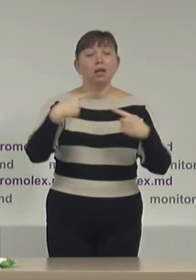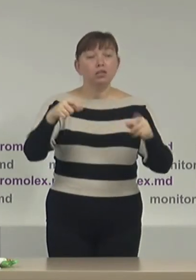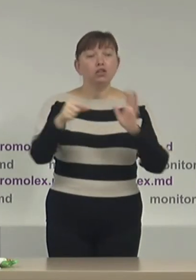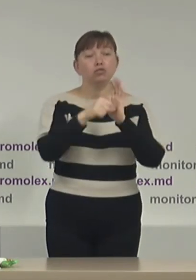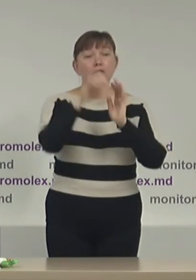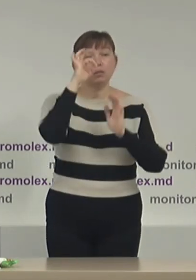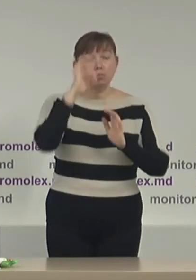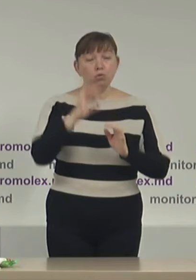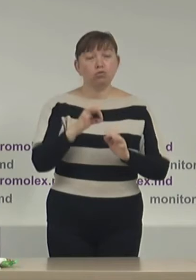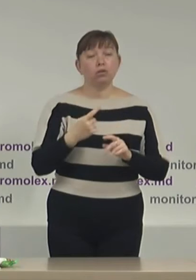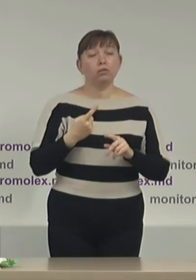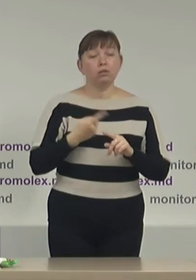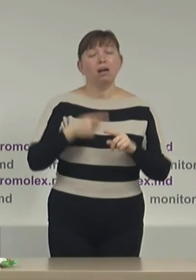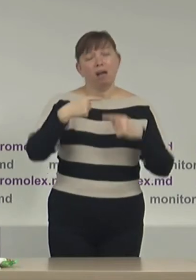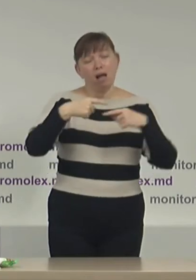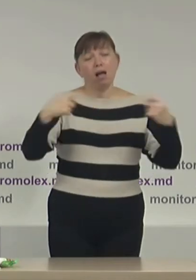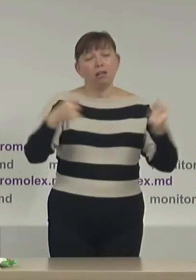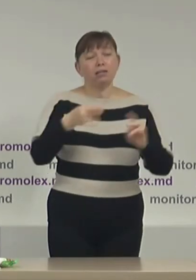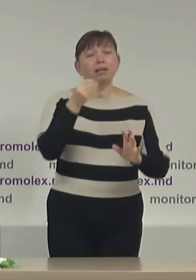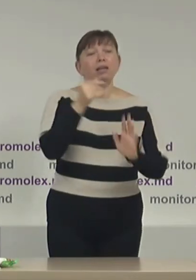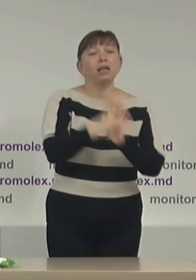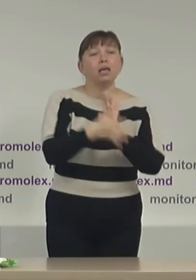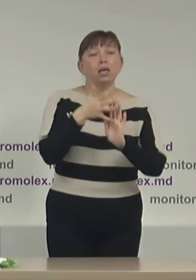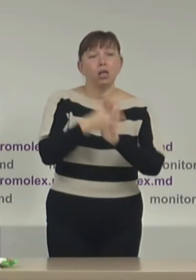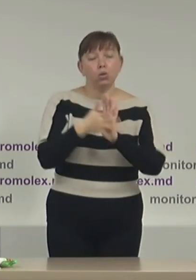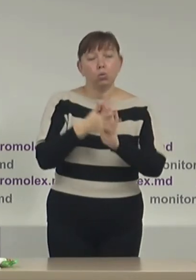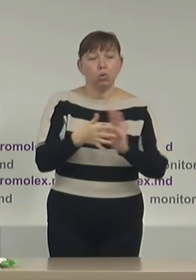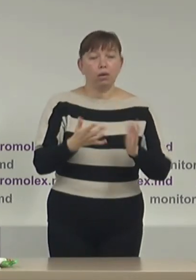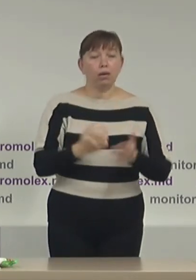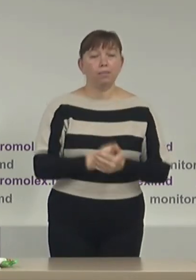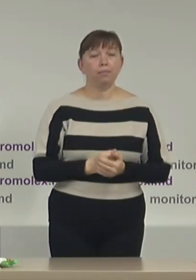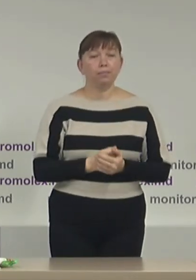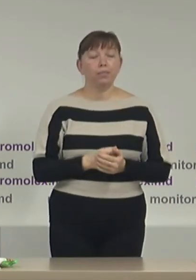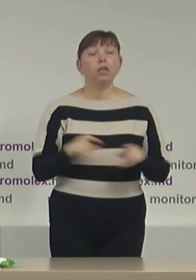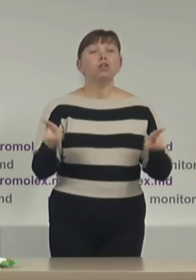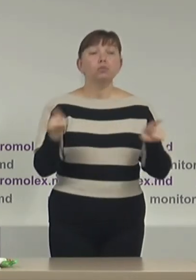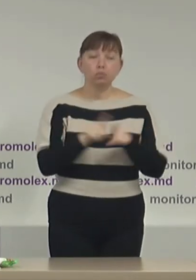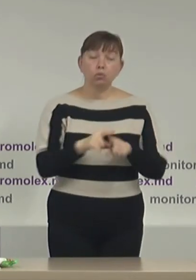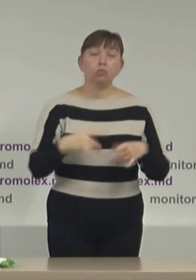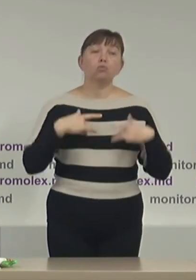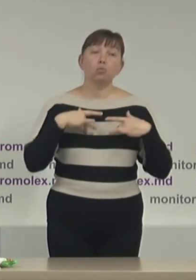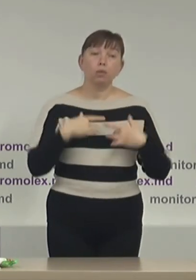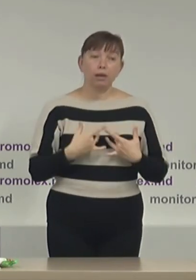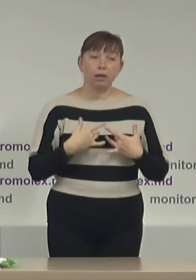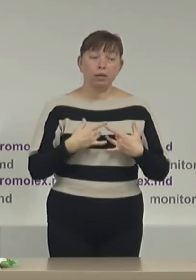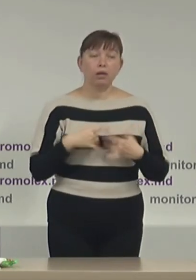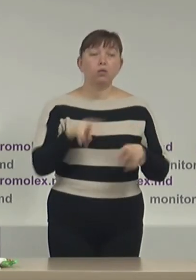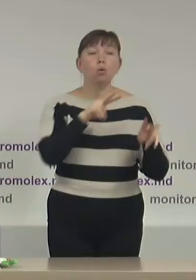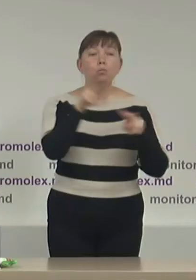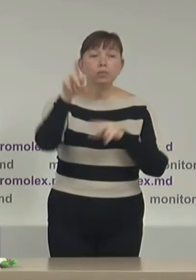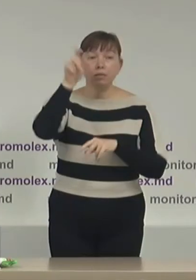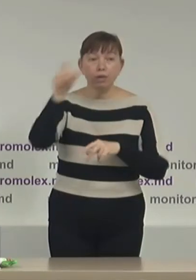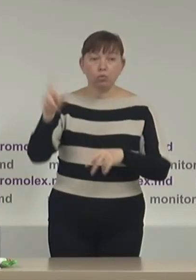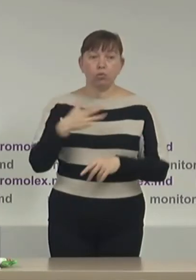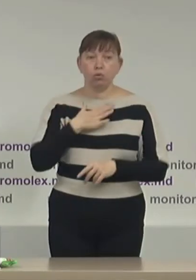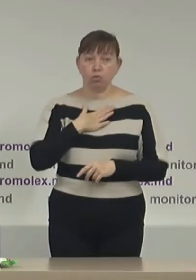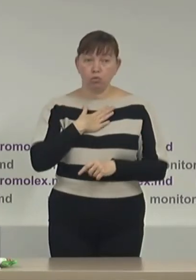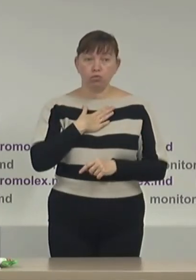advertising materials. The other 6% are other types of spending declared.